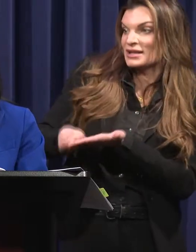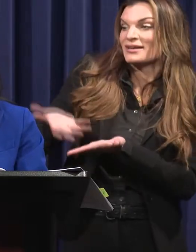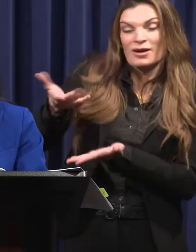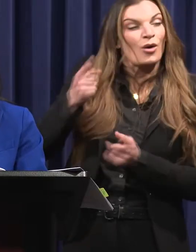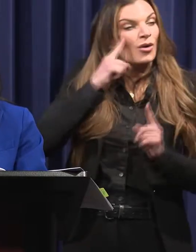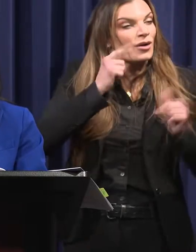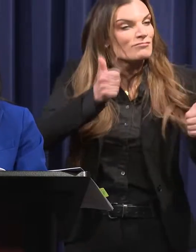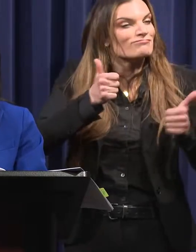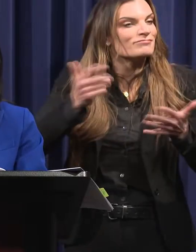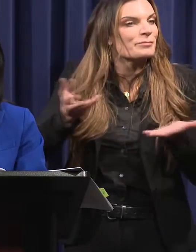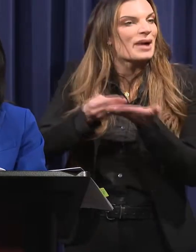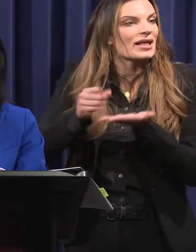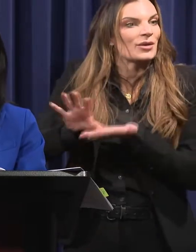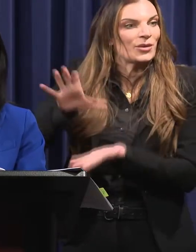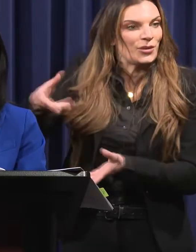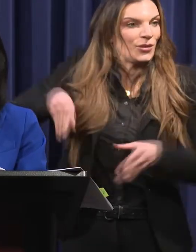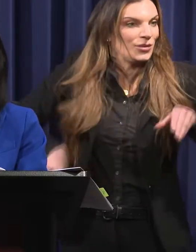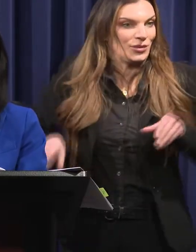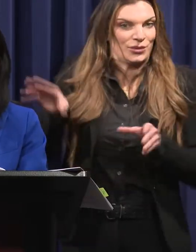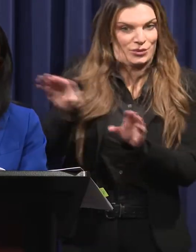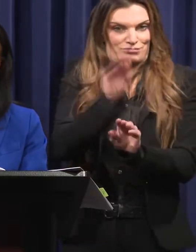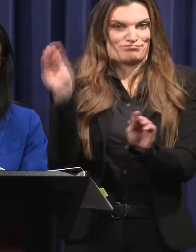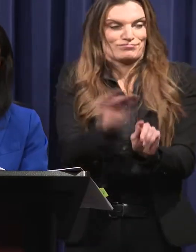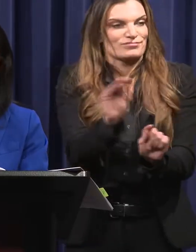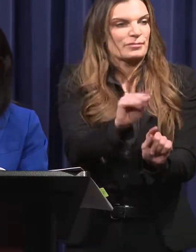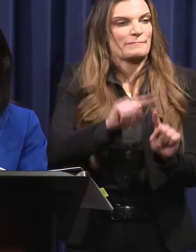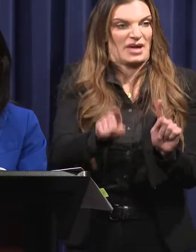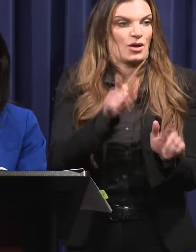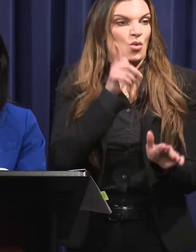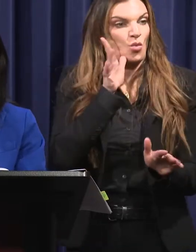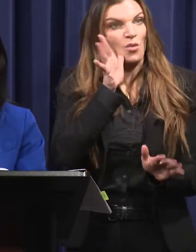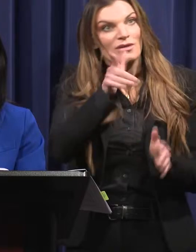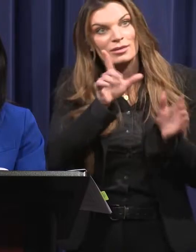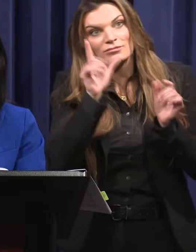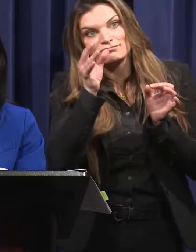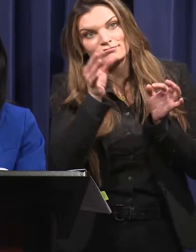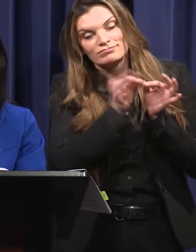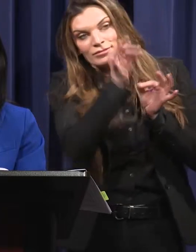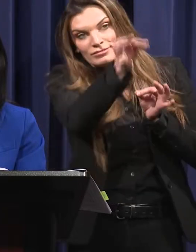nonprofits directly, as well as by misappropriating those funds into their own accounts.